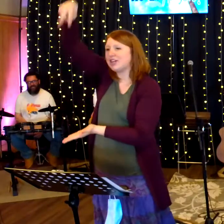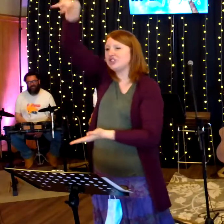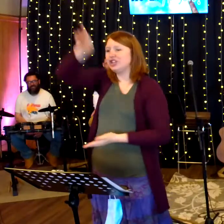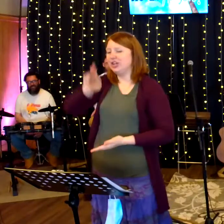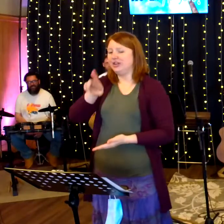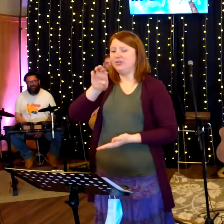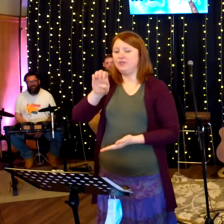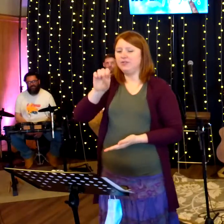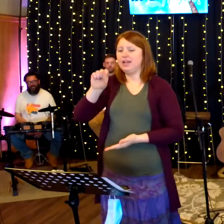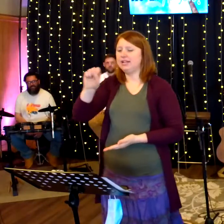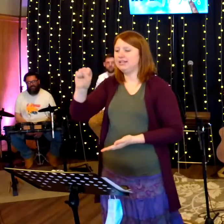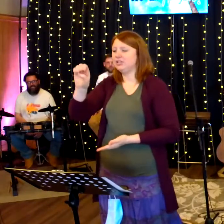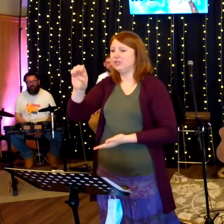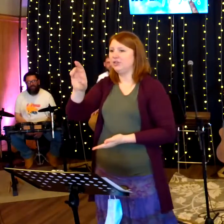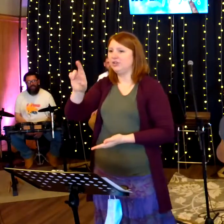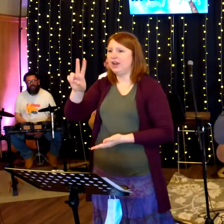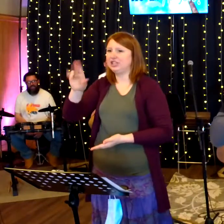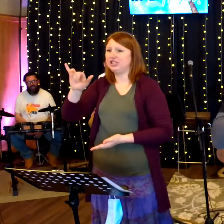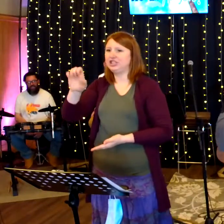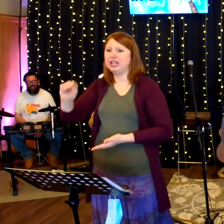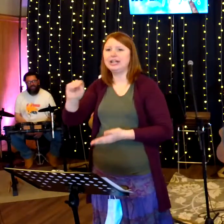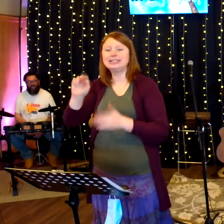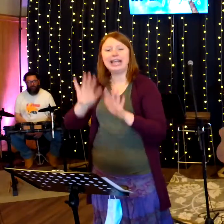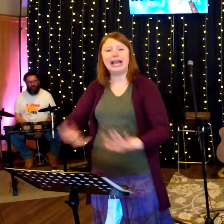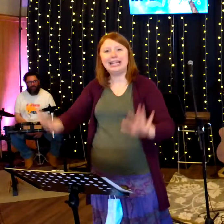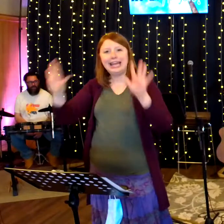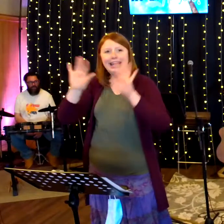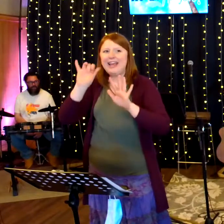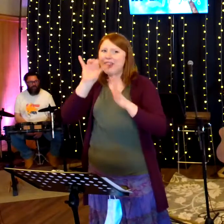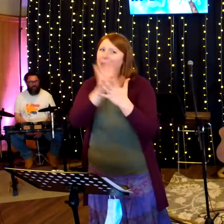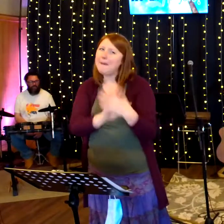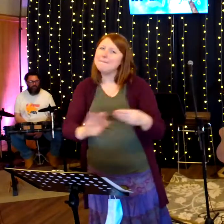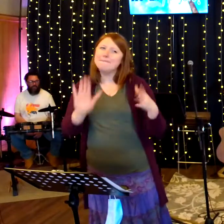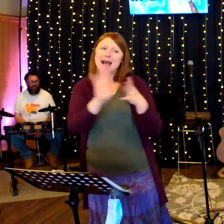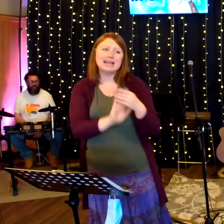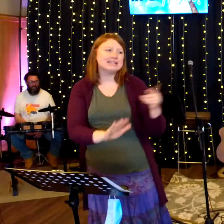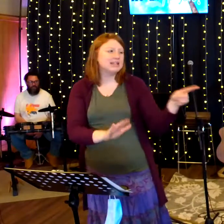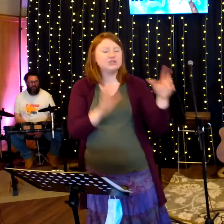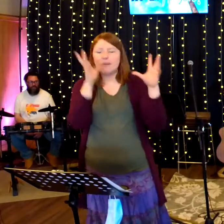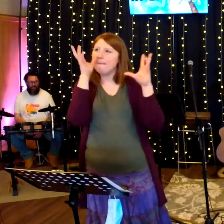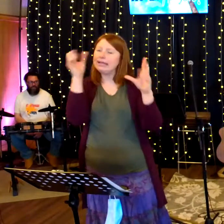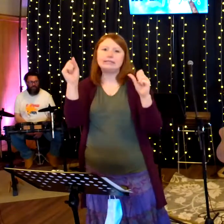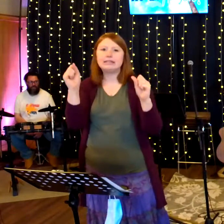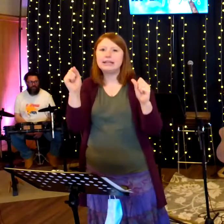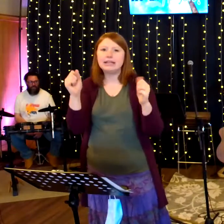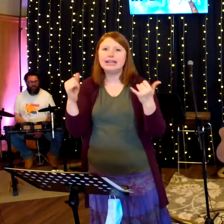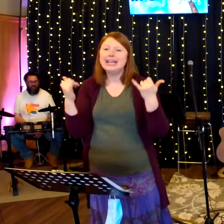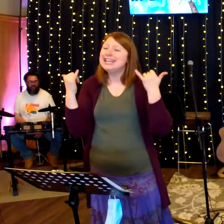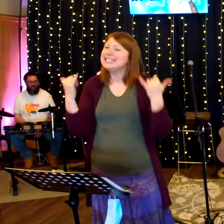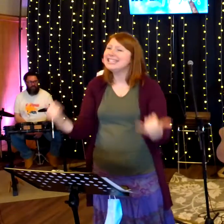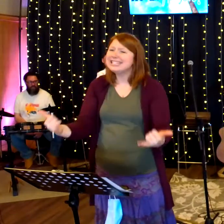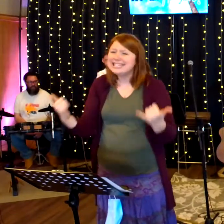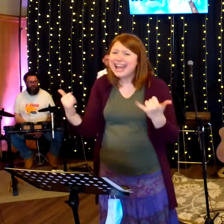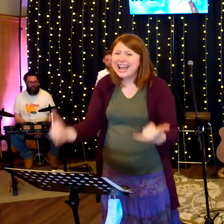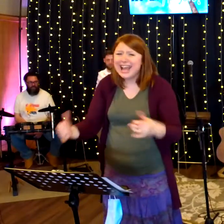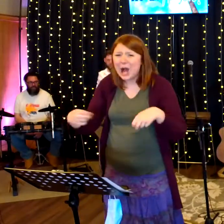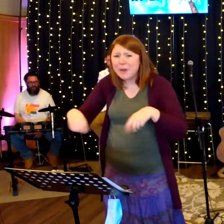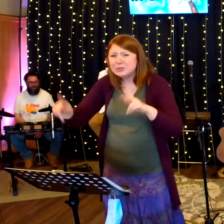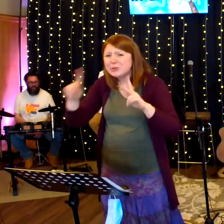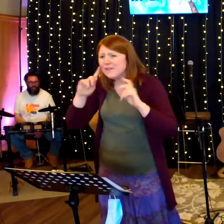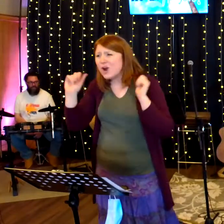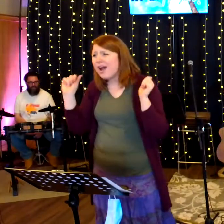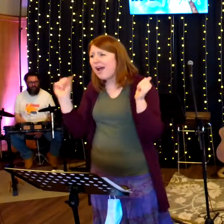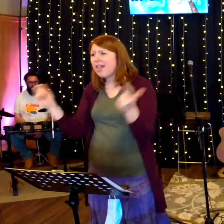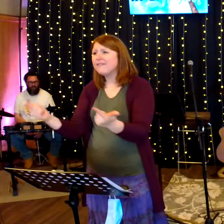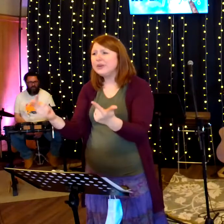Resurrection Sunday. Amen. So that whole message, Pastor Rachel, is awesome. And today is an opportunity in a